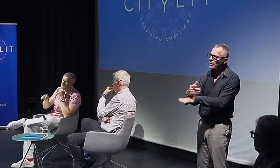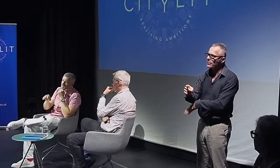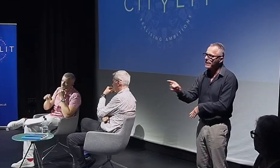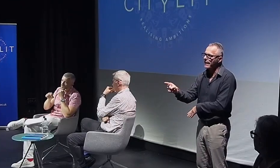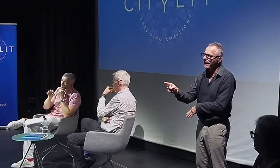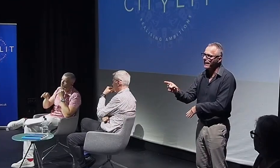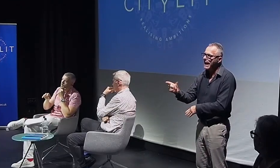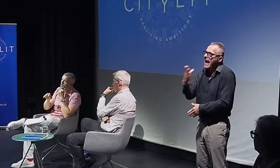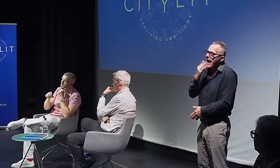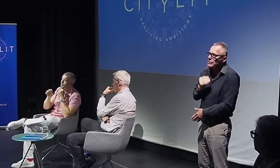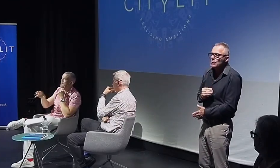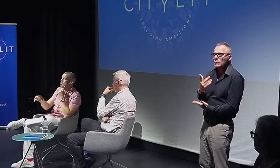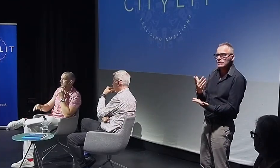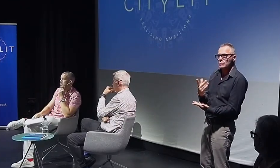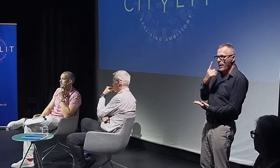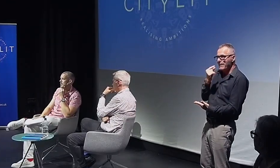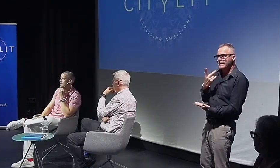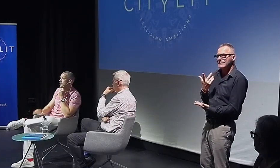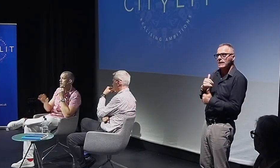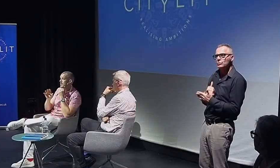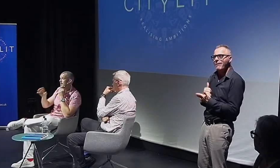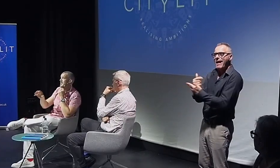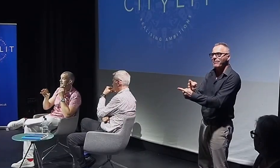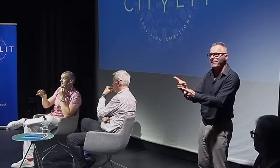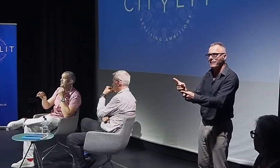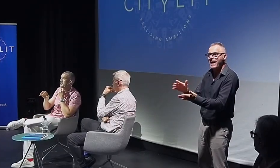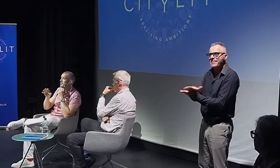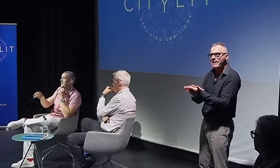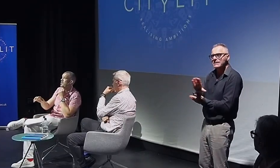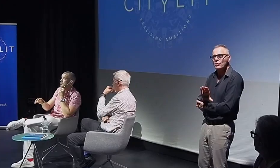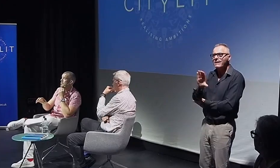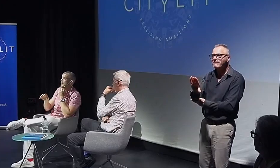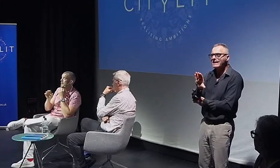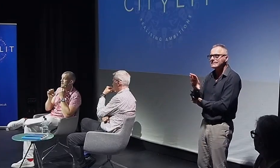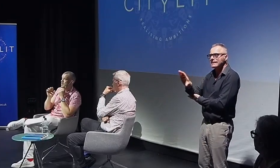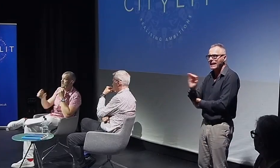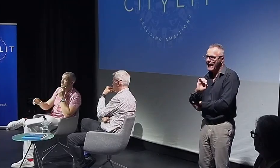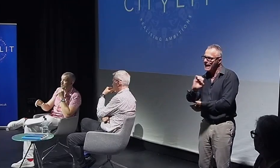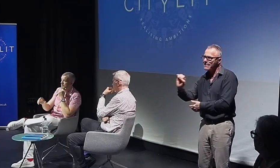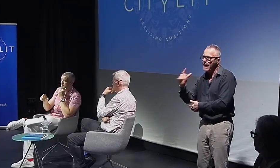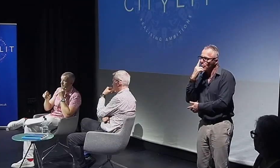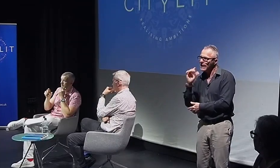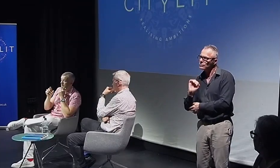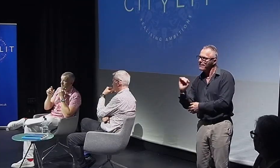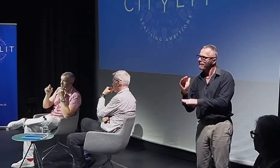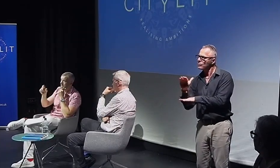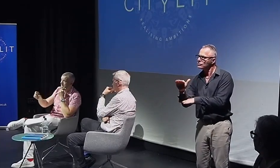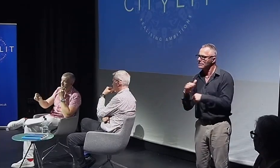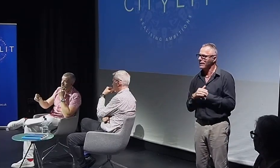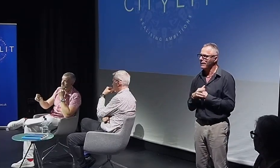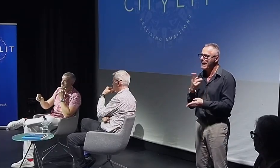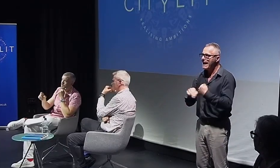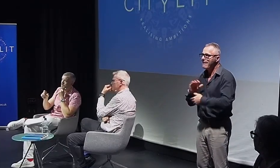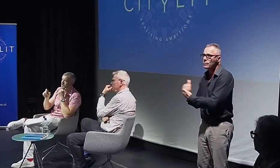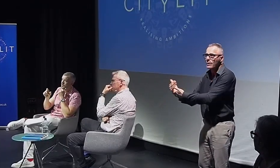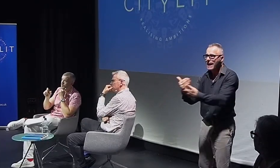your ability to acquire work as a patronage, that you're actually investing in somebody's potential and somebody's future. And if you collect